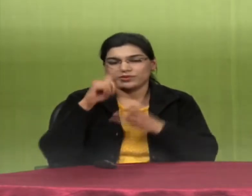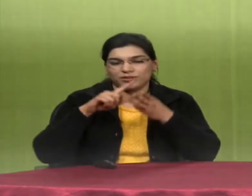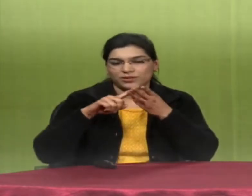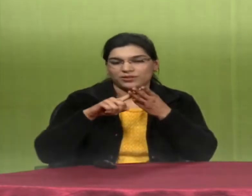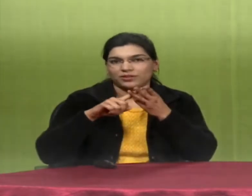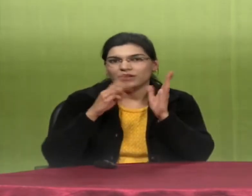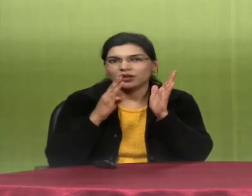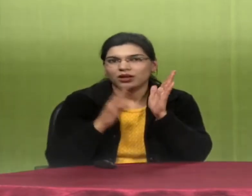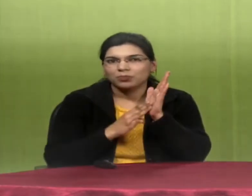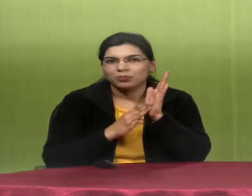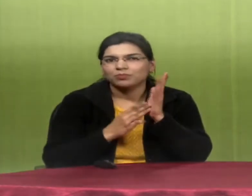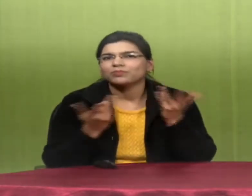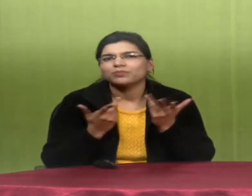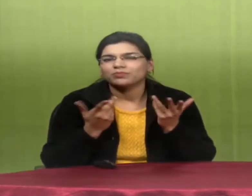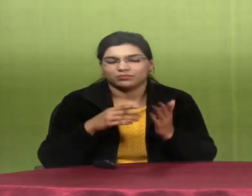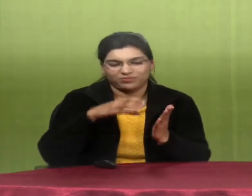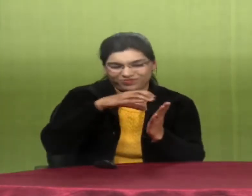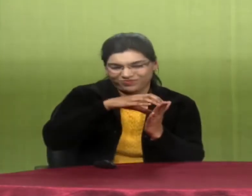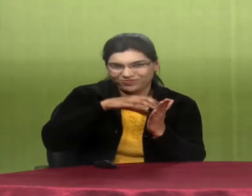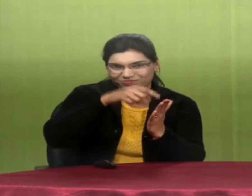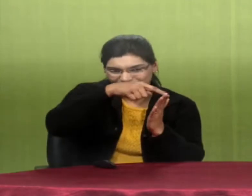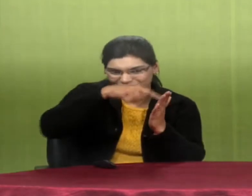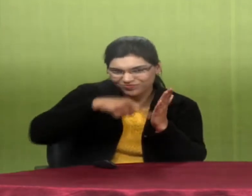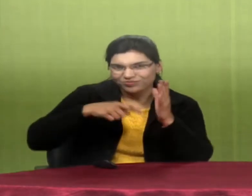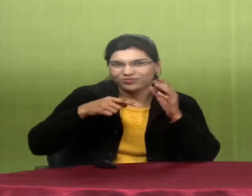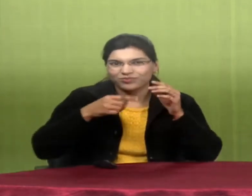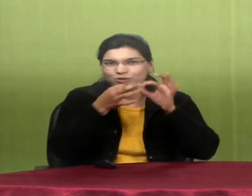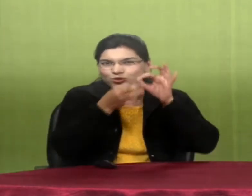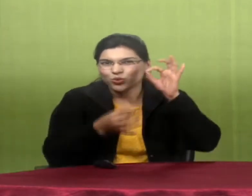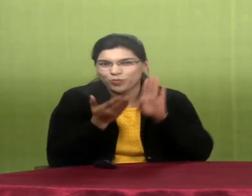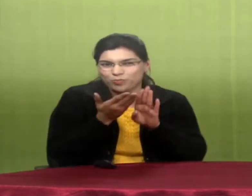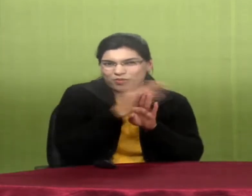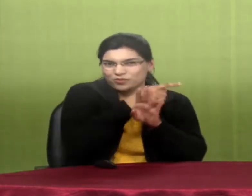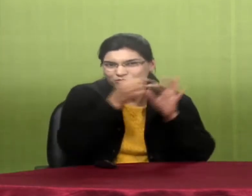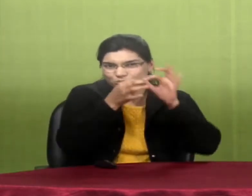And poem is the one who